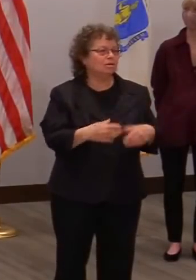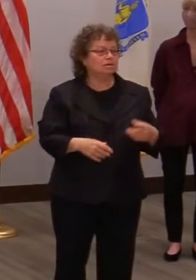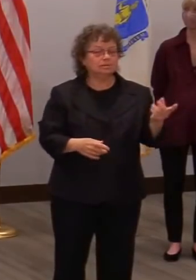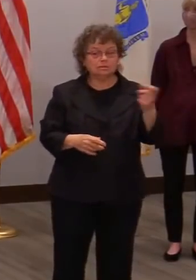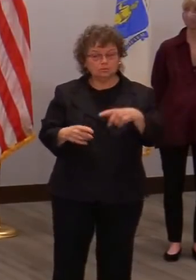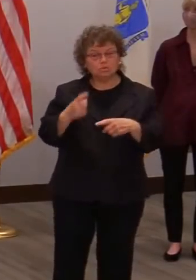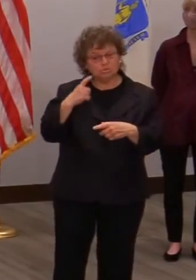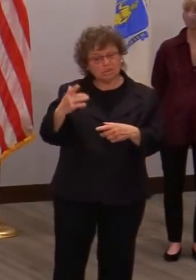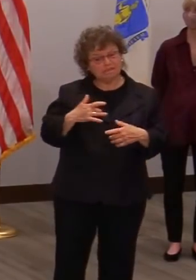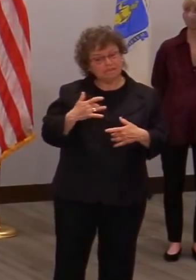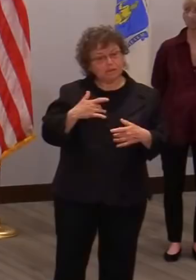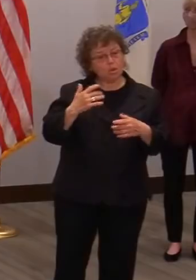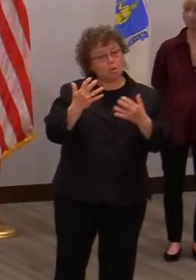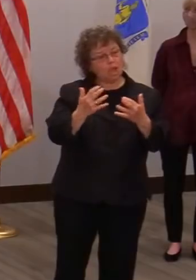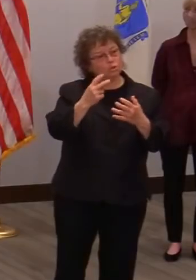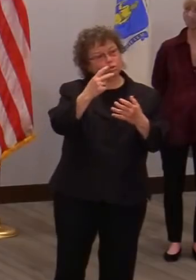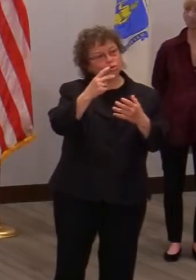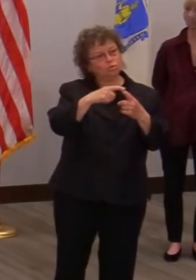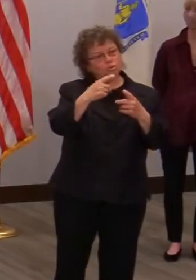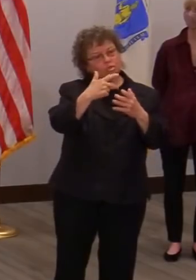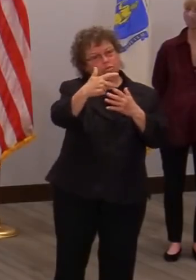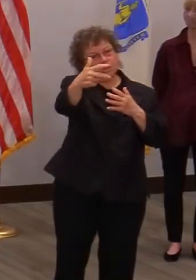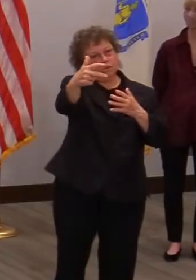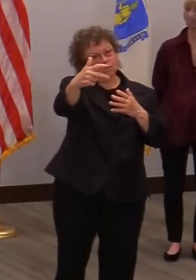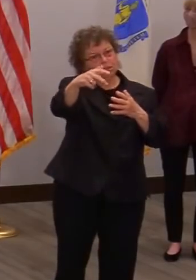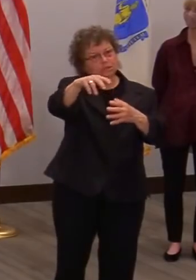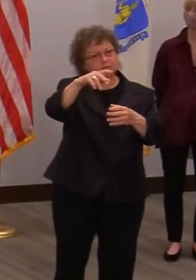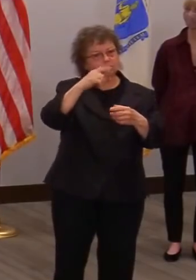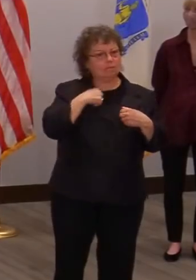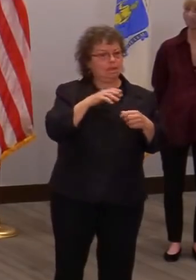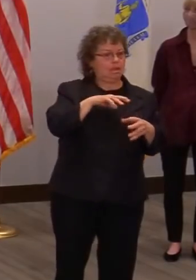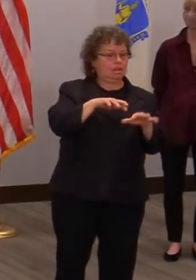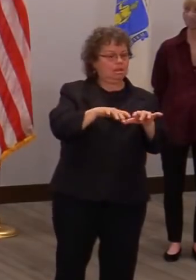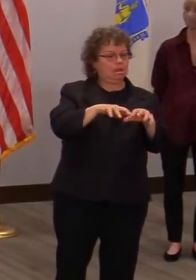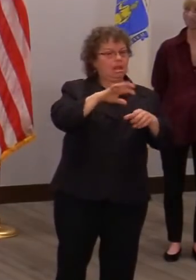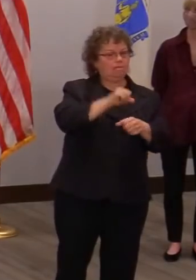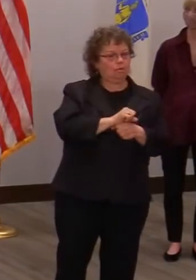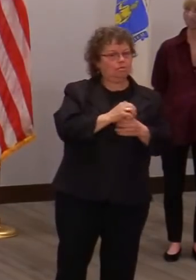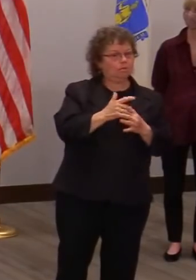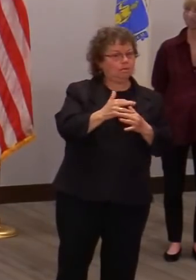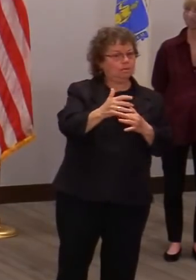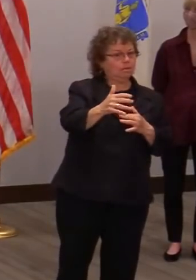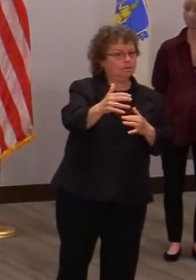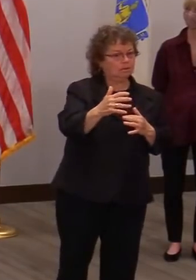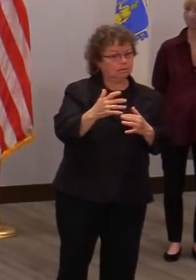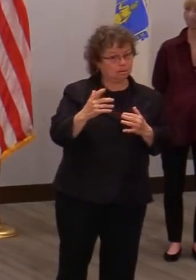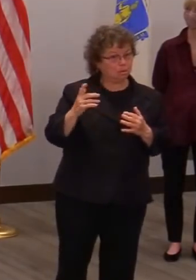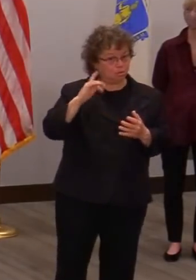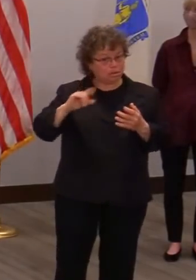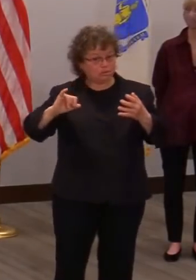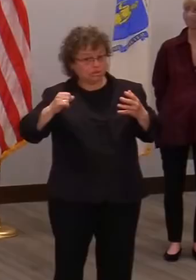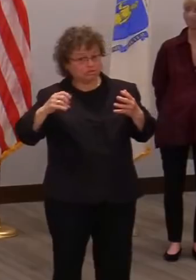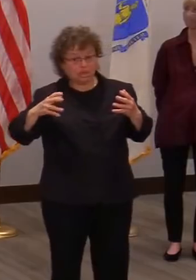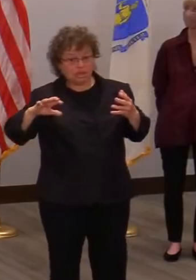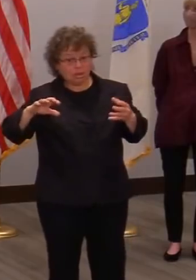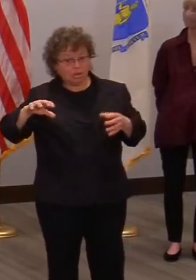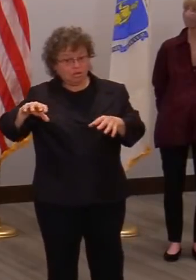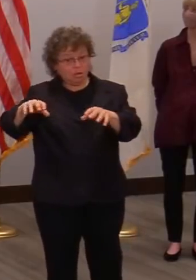normally Yeah. have to wait? Does that change, how does that change if nothing changes with the CDC? I don't